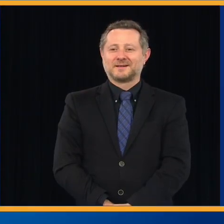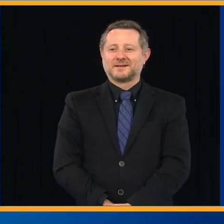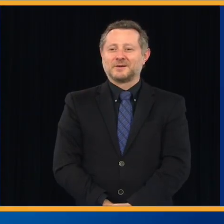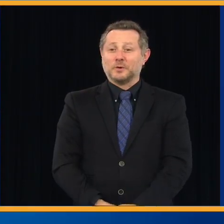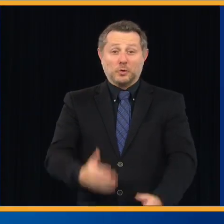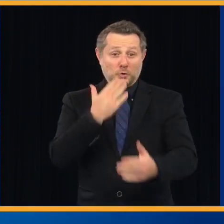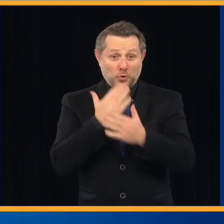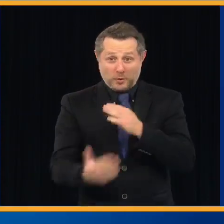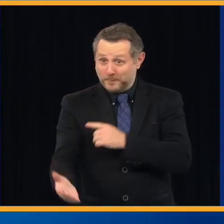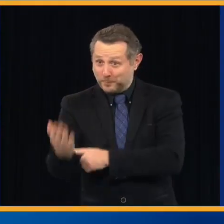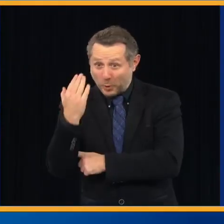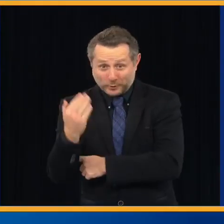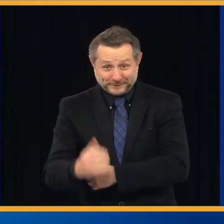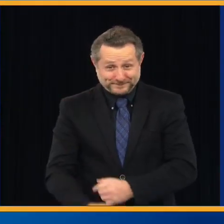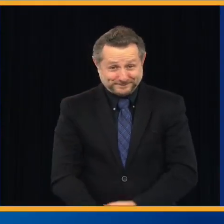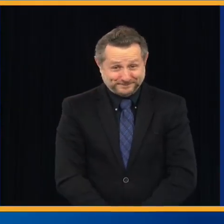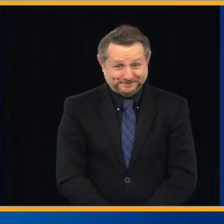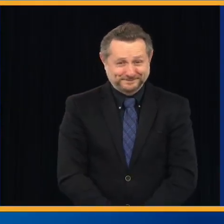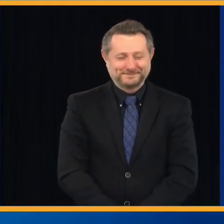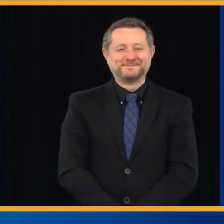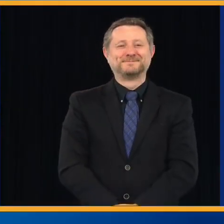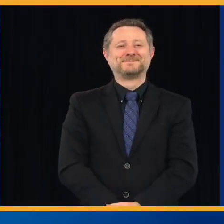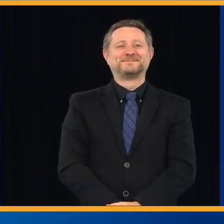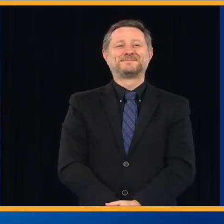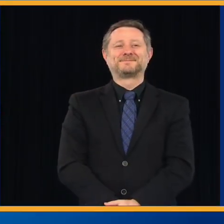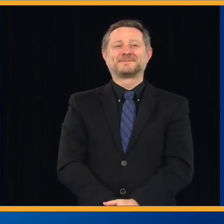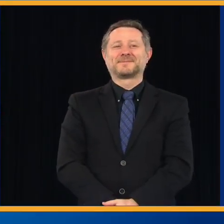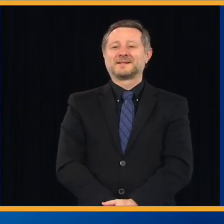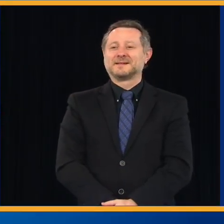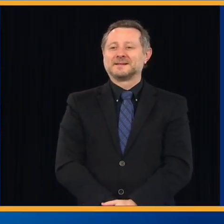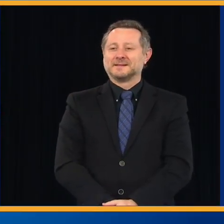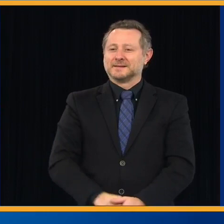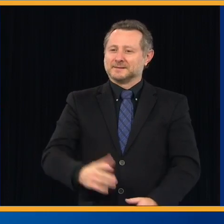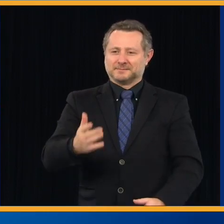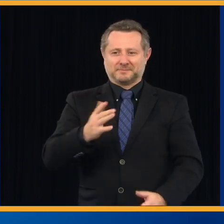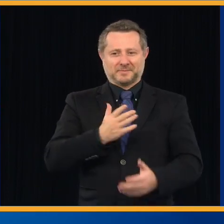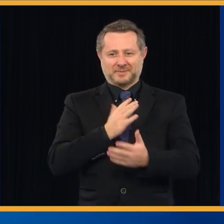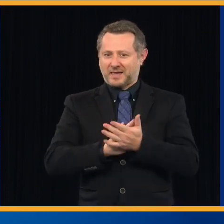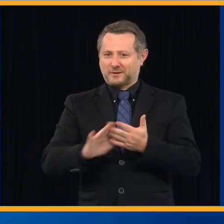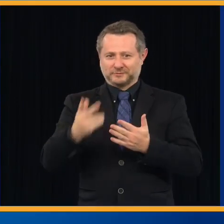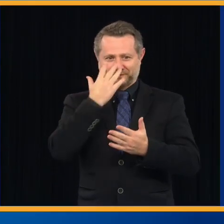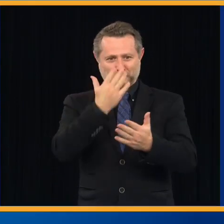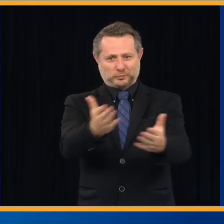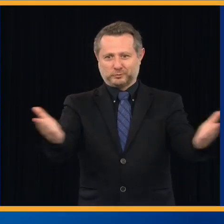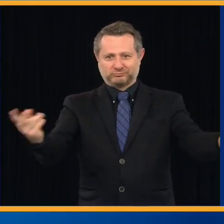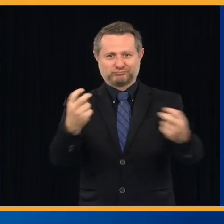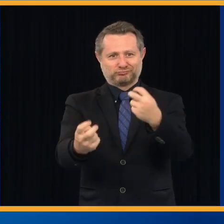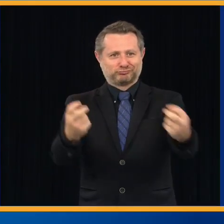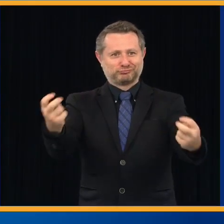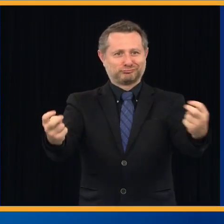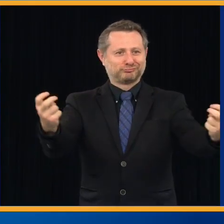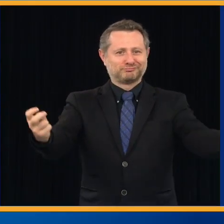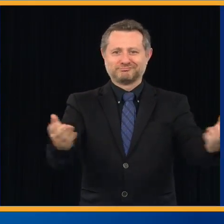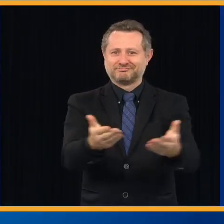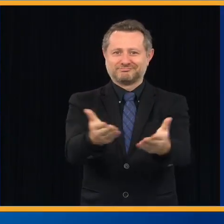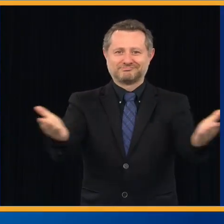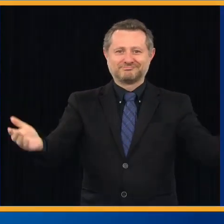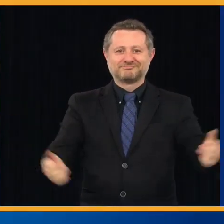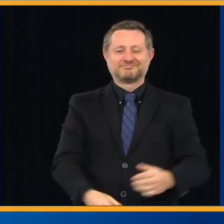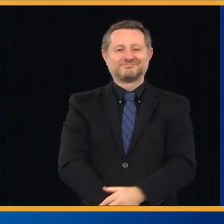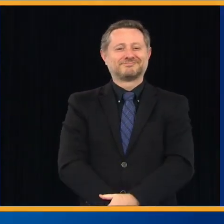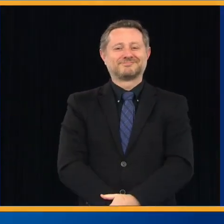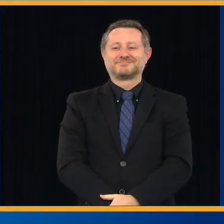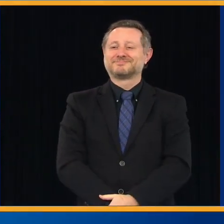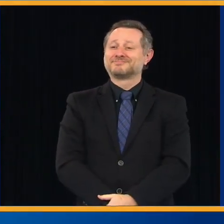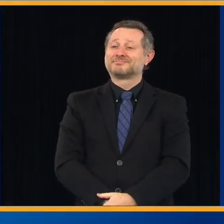Good morning. Pleasure to be with everyone this morning. We are in Corona,